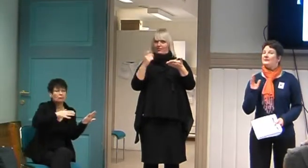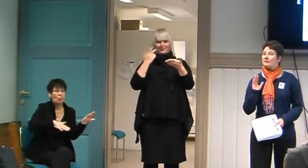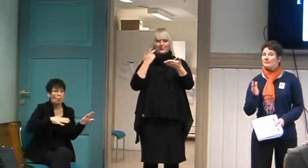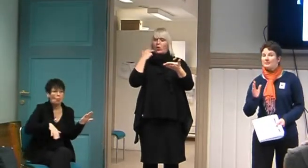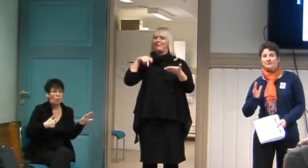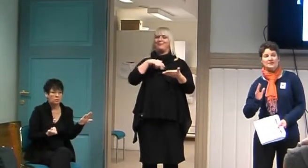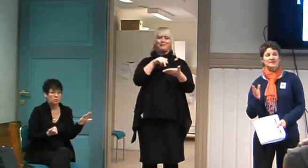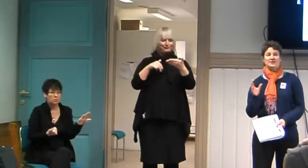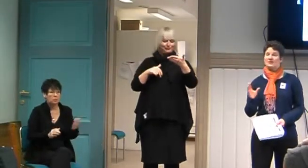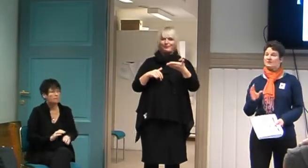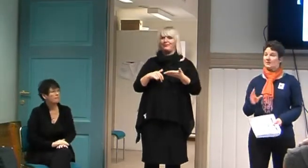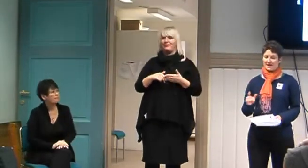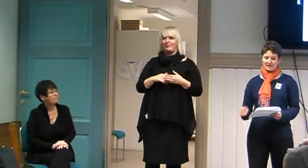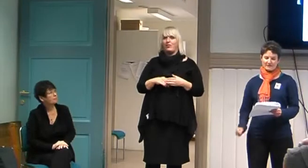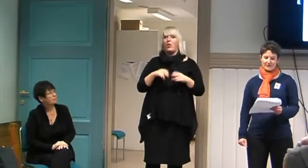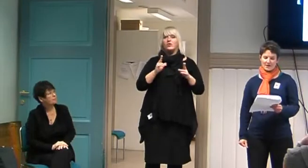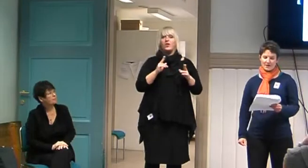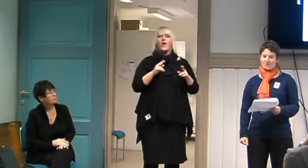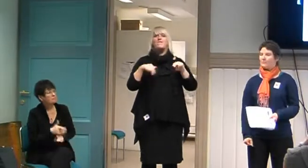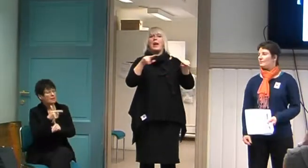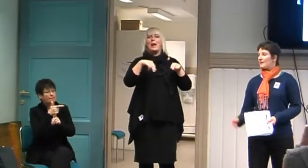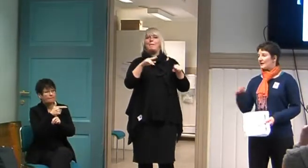Any film presentations that we have